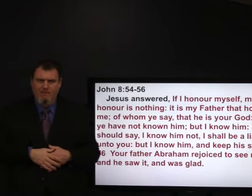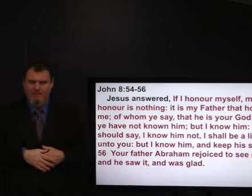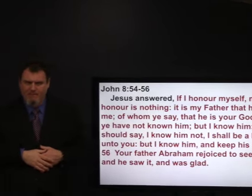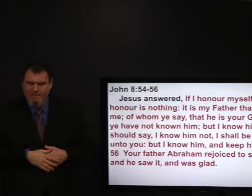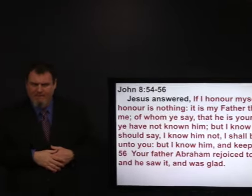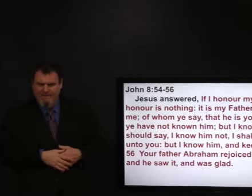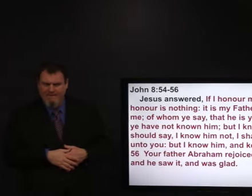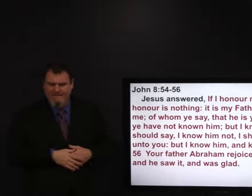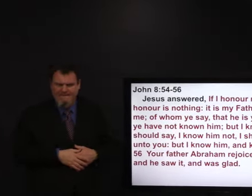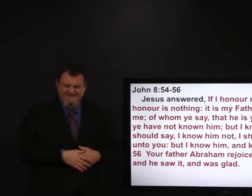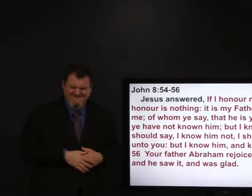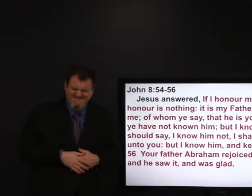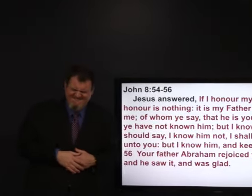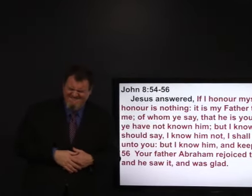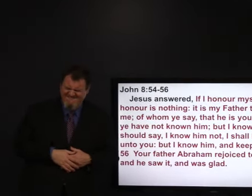rejoiced.